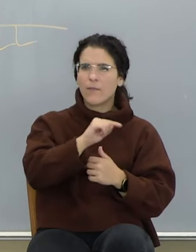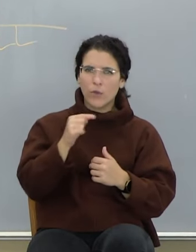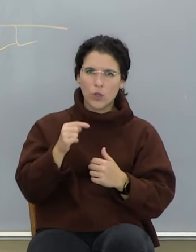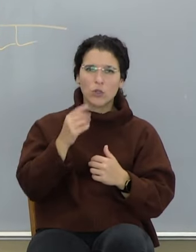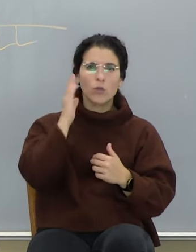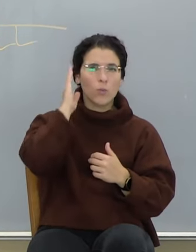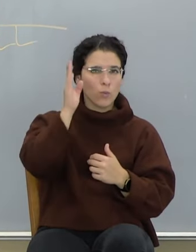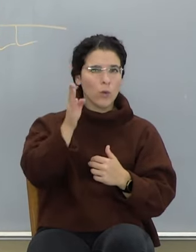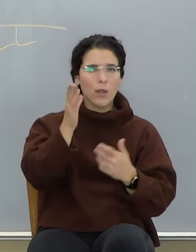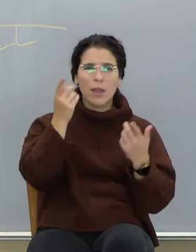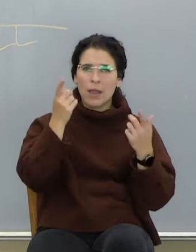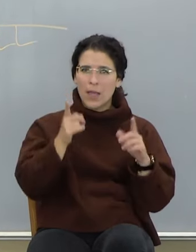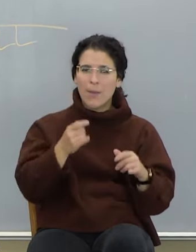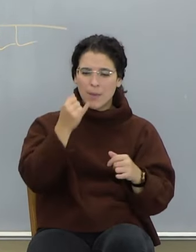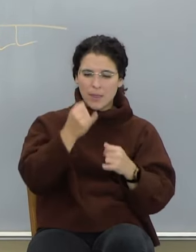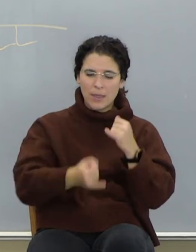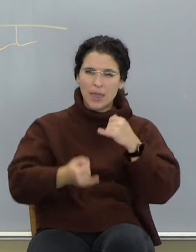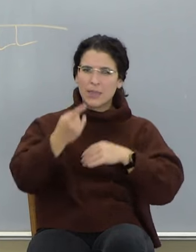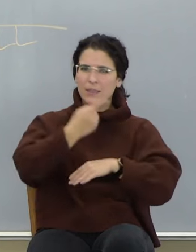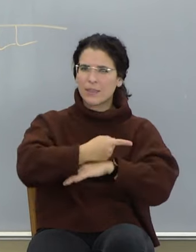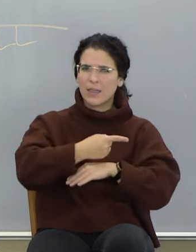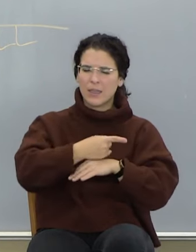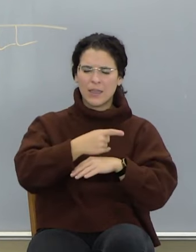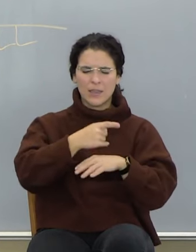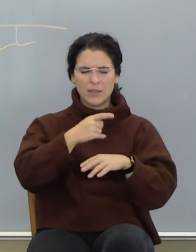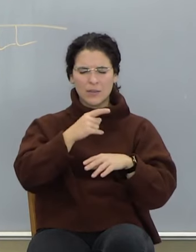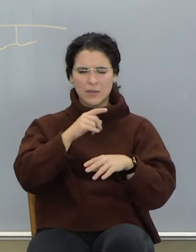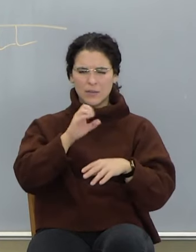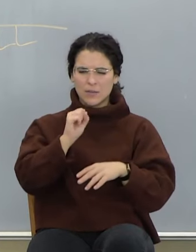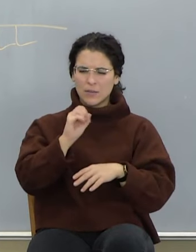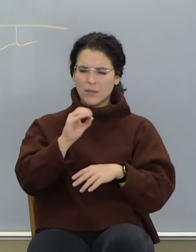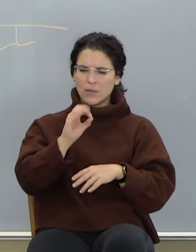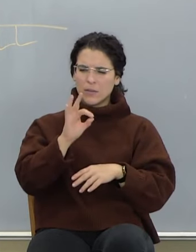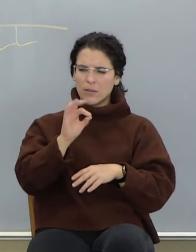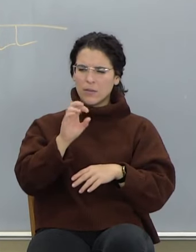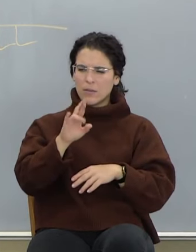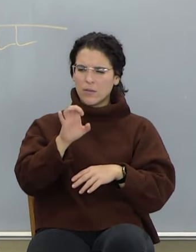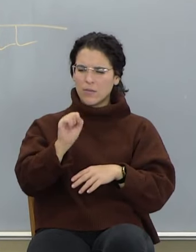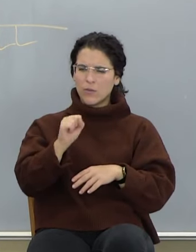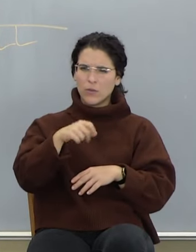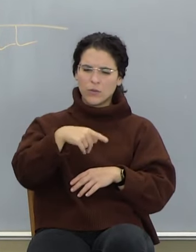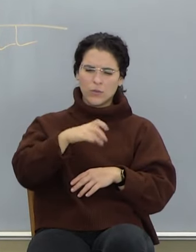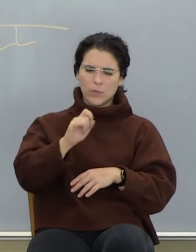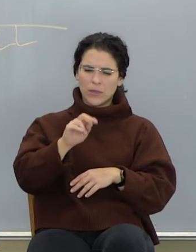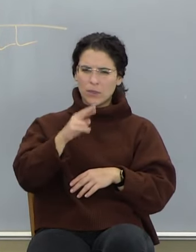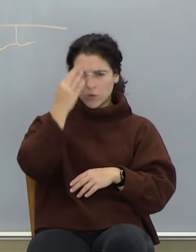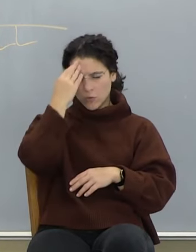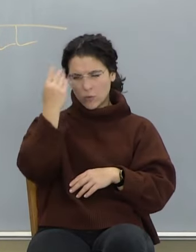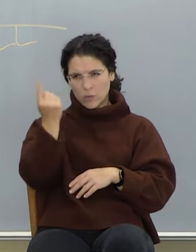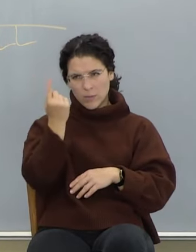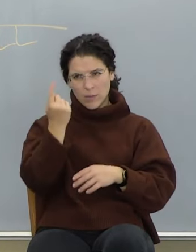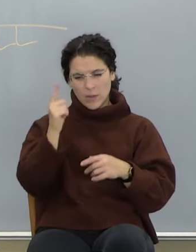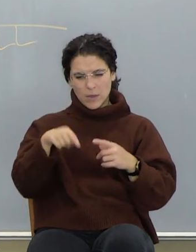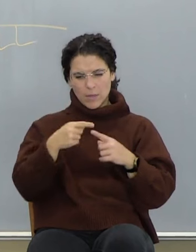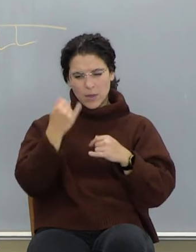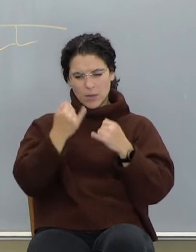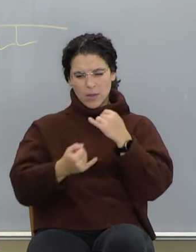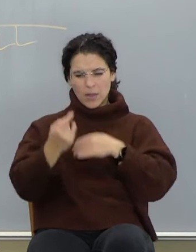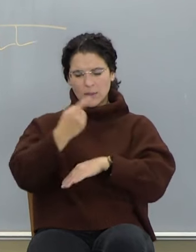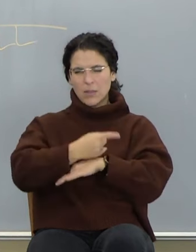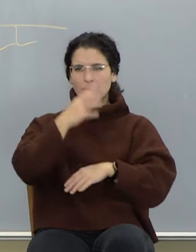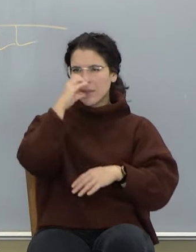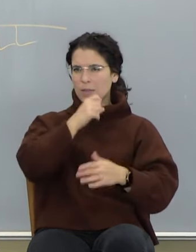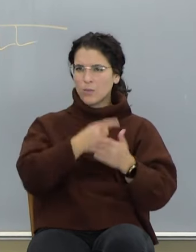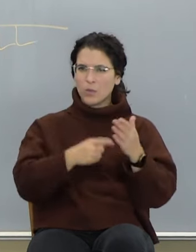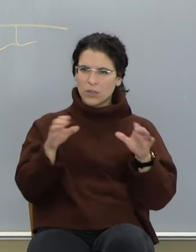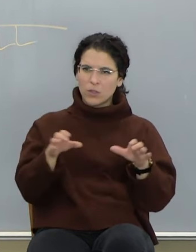there shall come in the last days scoffers walking after their own life. So wait a minute. Peter knows something about the last days, doesn't he? But guess what he's